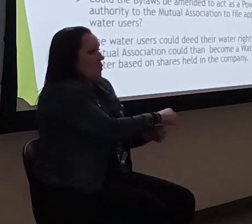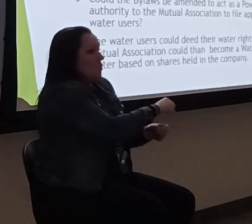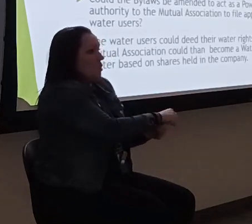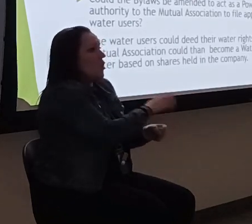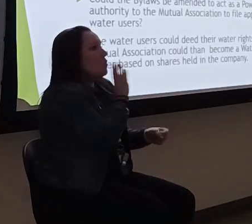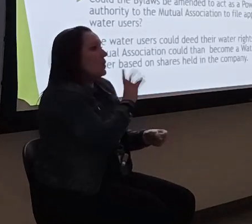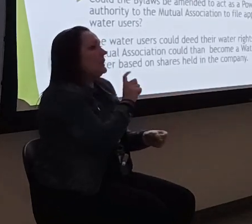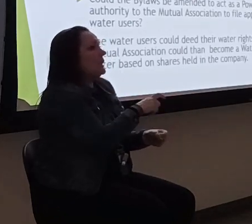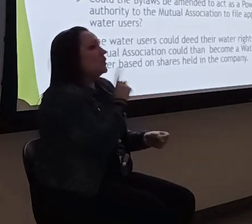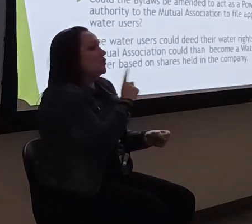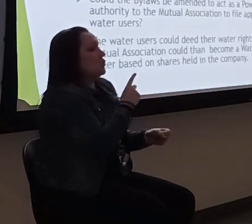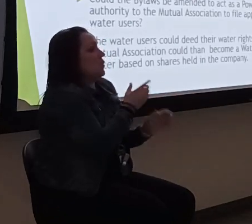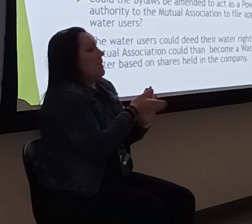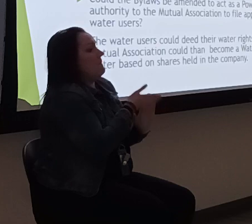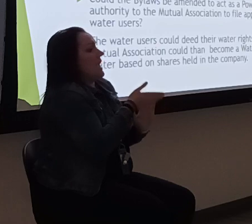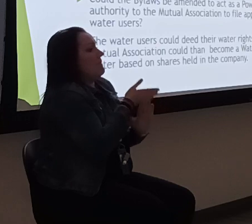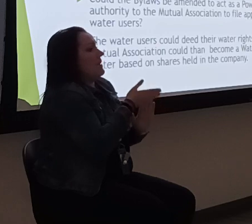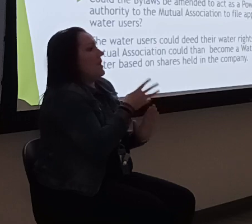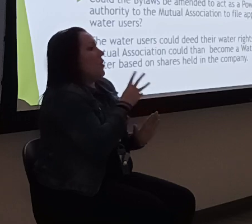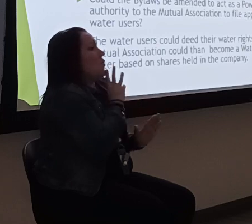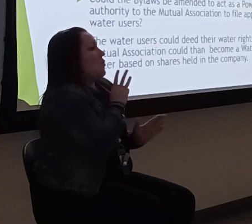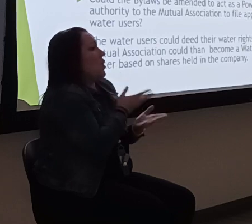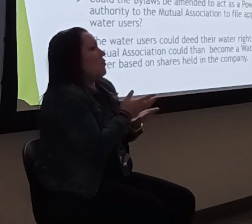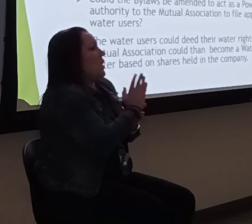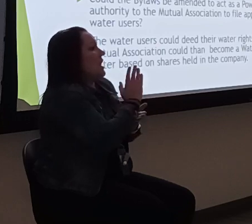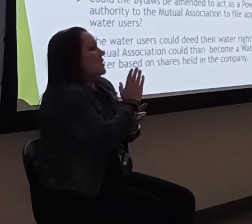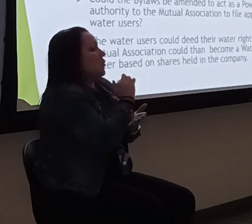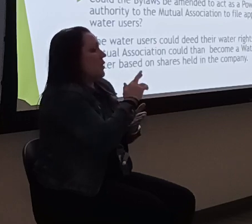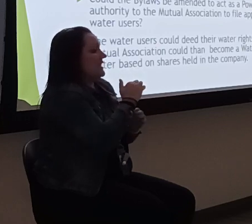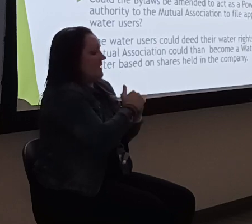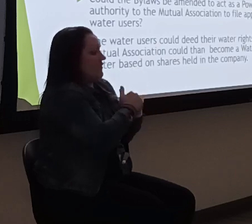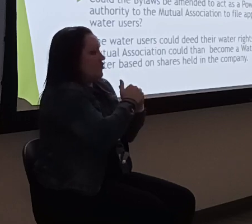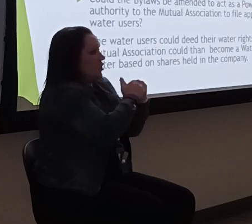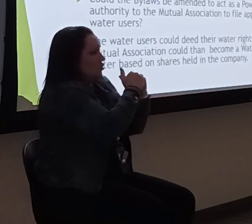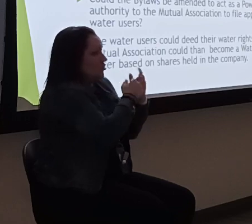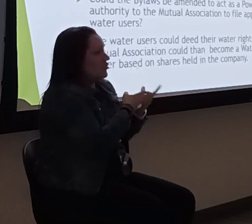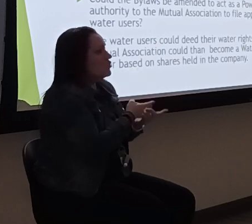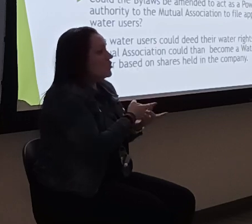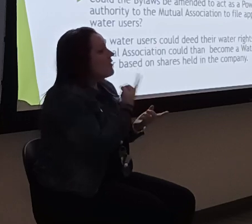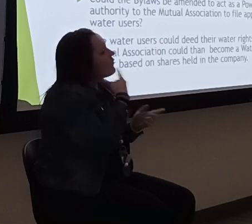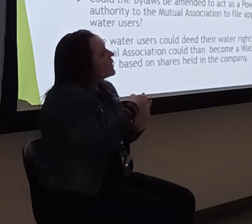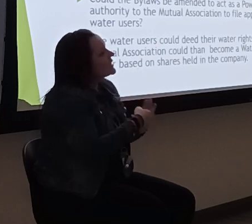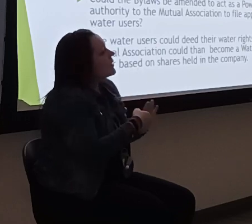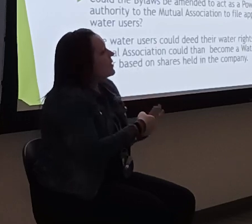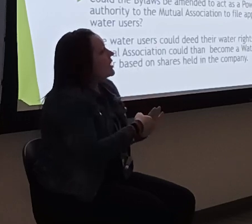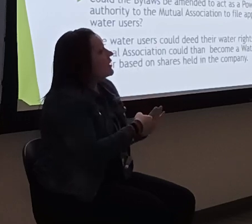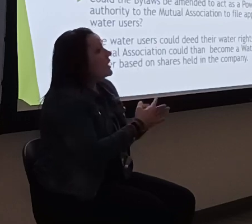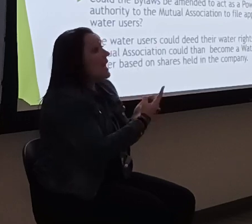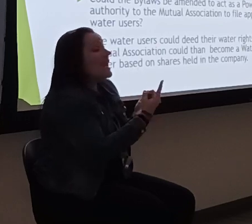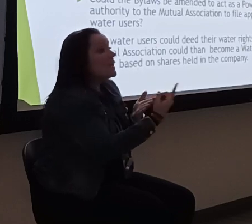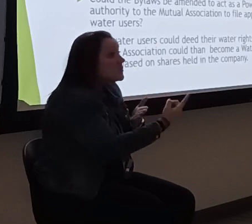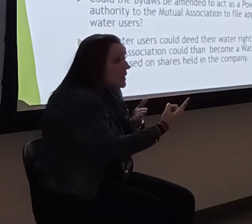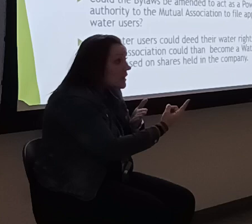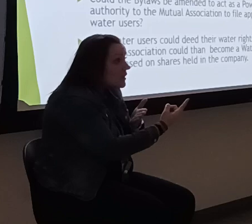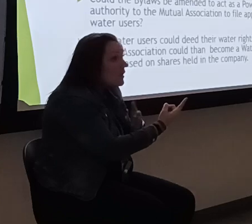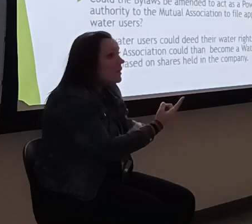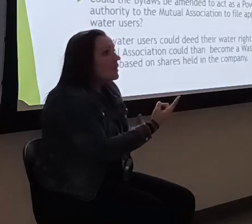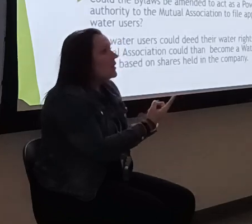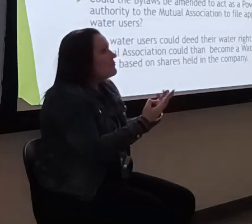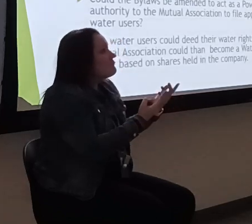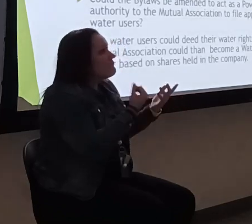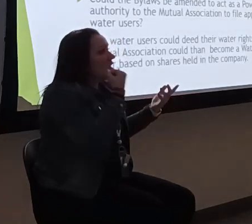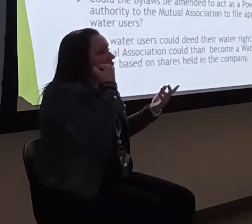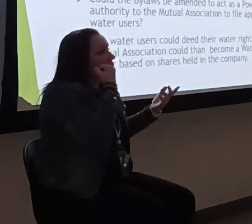would need to be able to maintain the water right or its infrastructure. Say, for example, next week there was